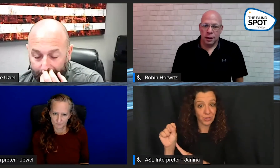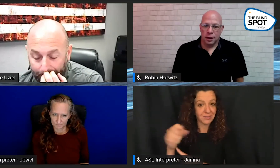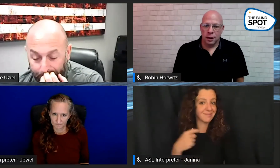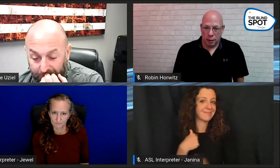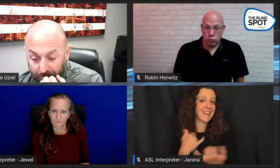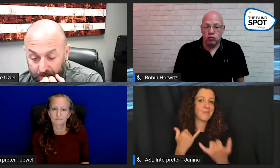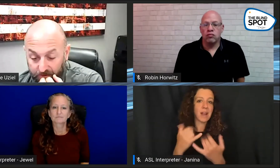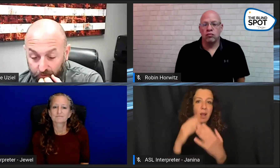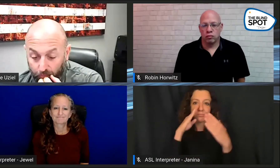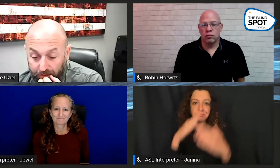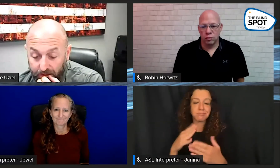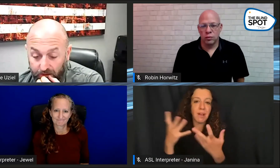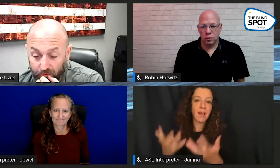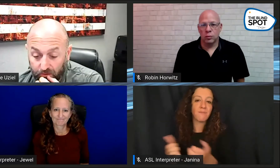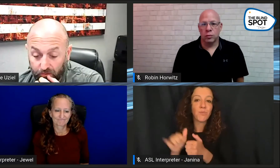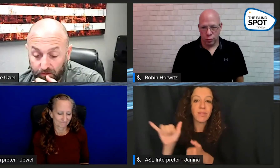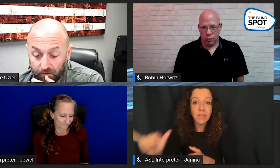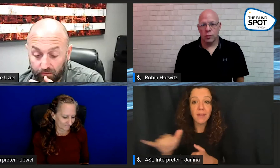with. So